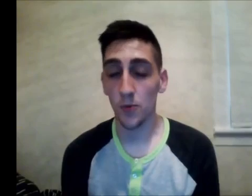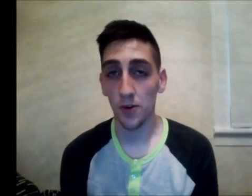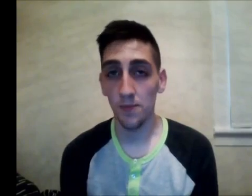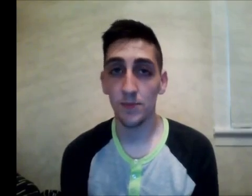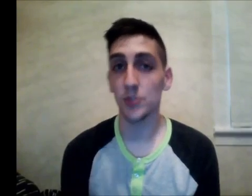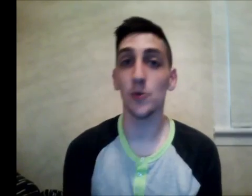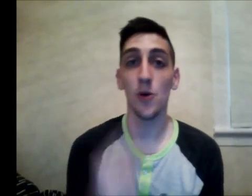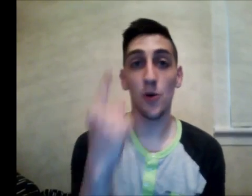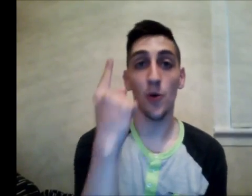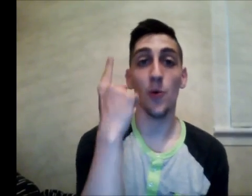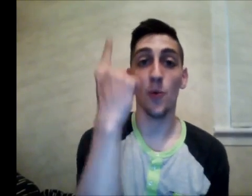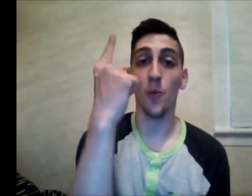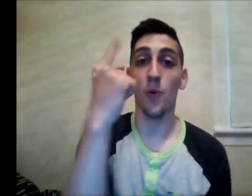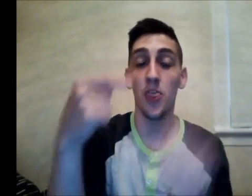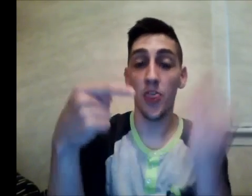1,121, so